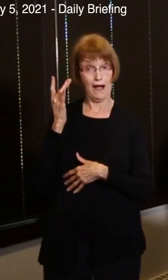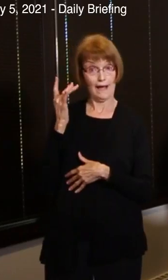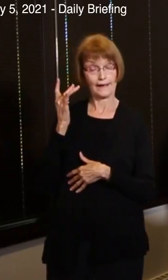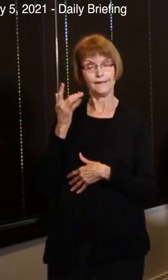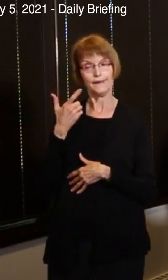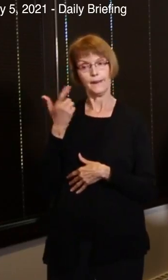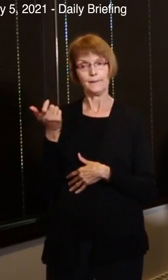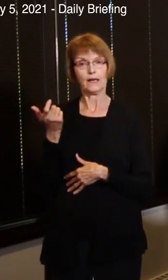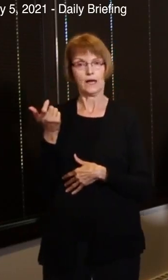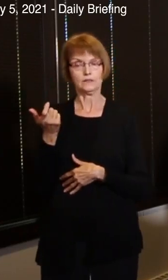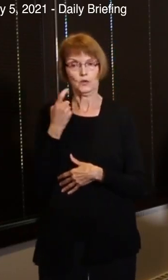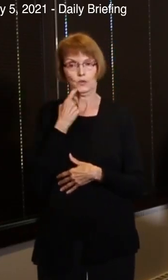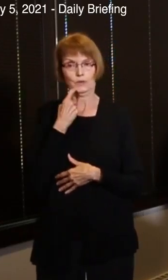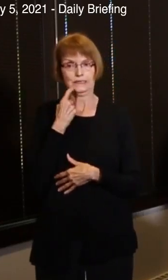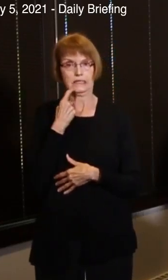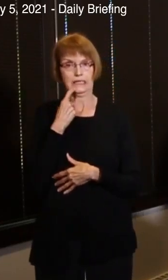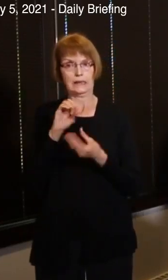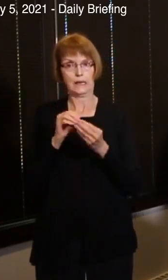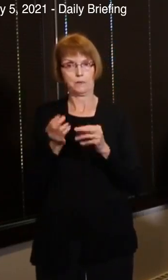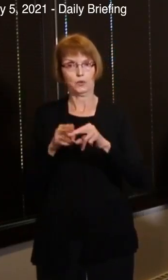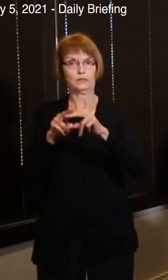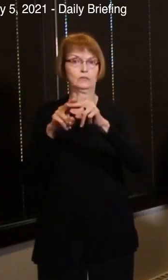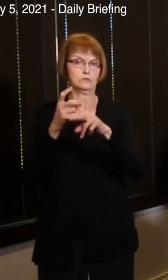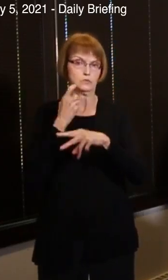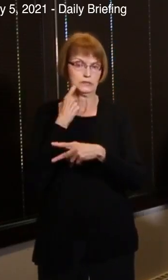increases here recently.